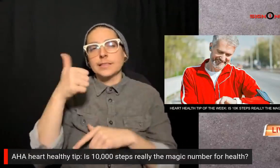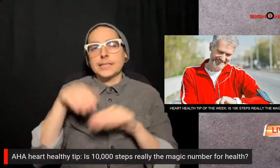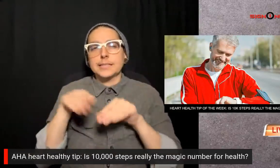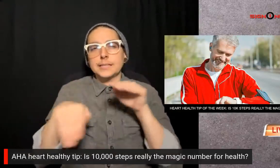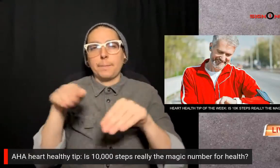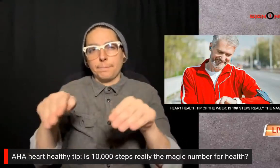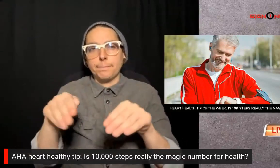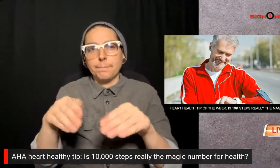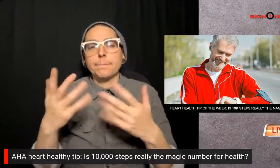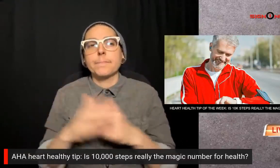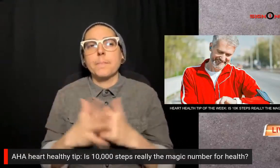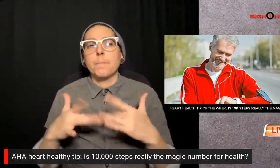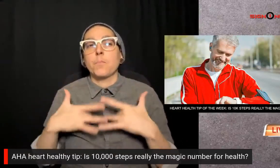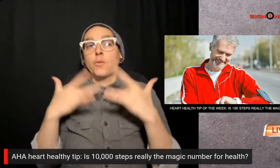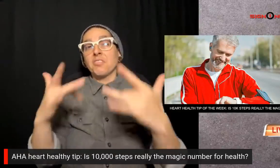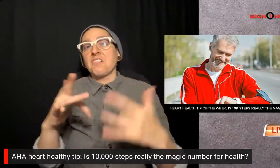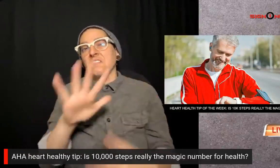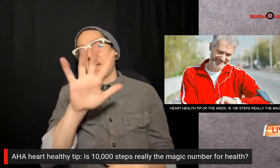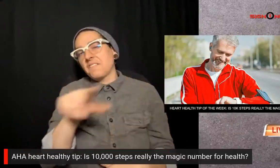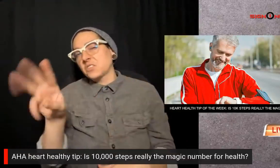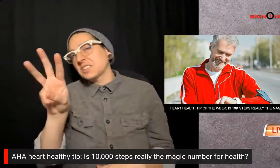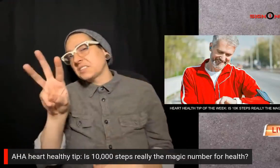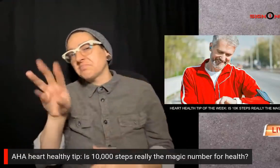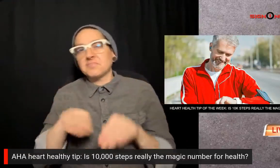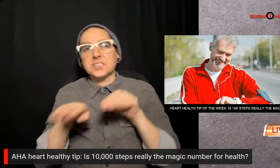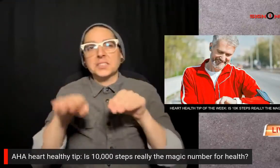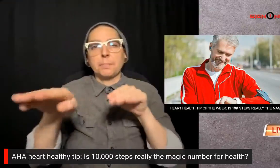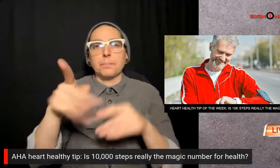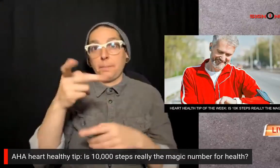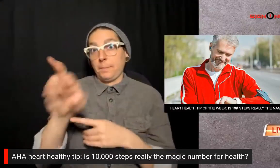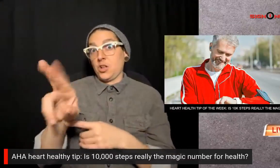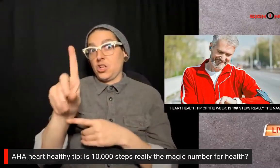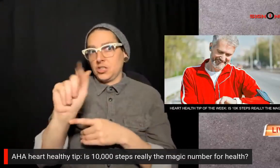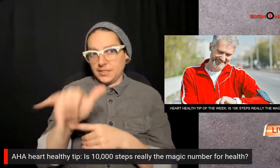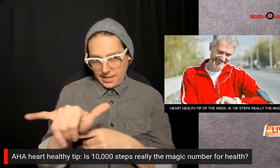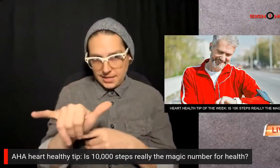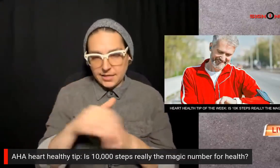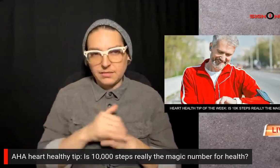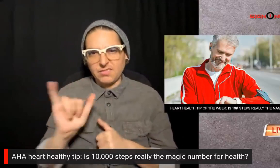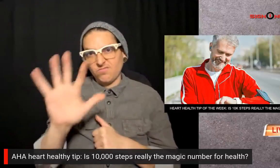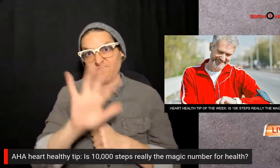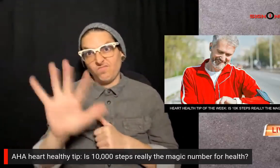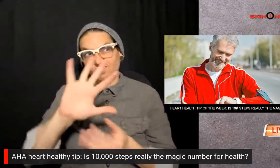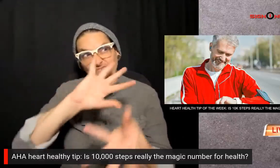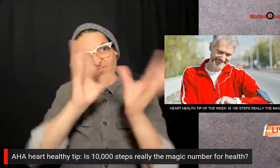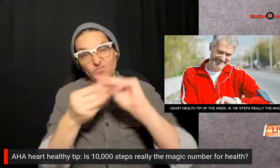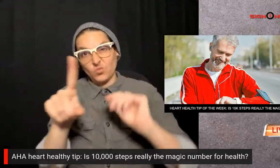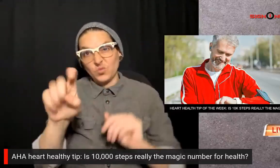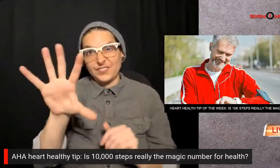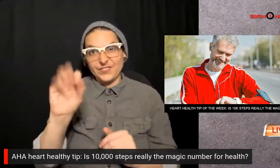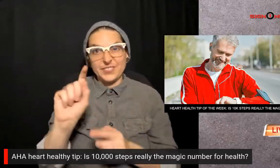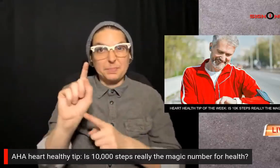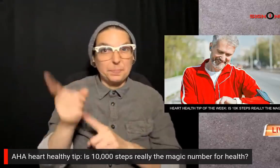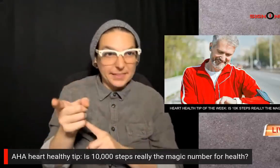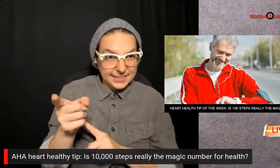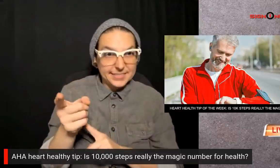more like 5,000 to 6,000 steps per day that's roughly the equivalent of